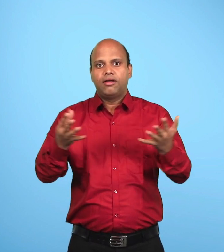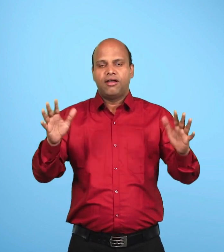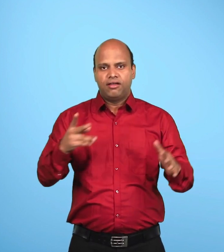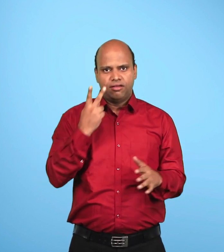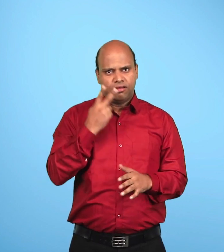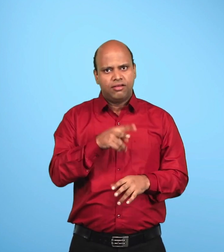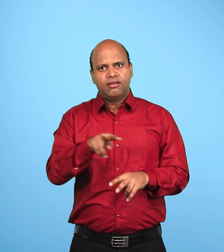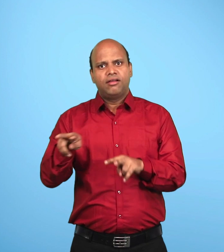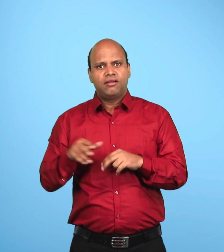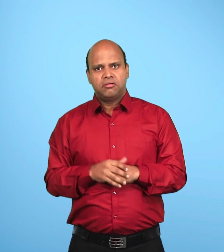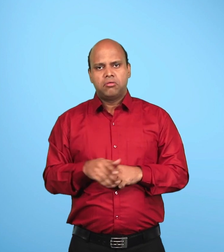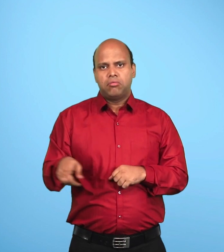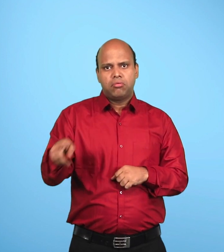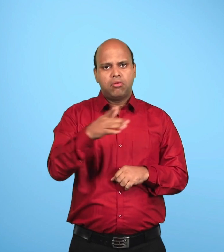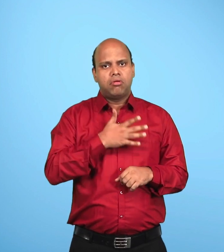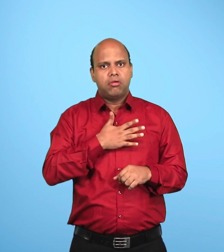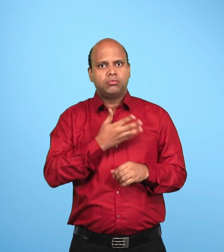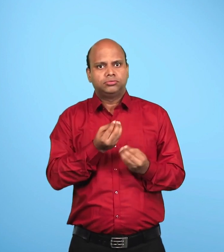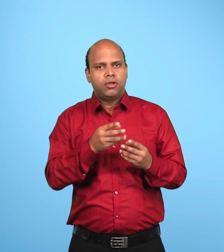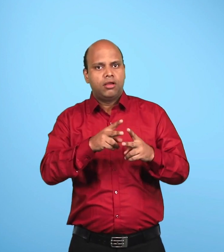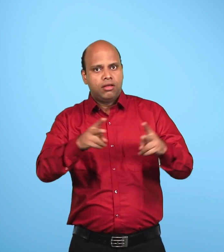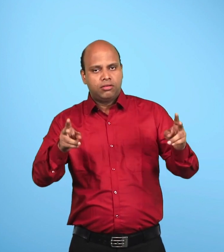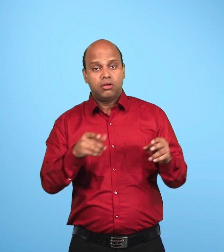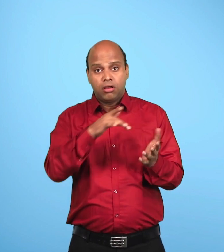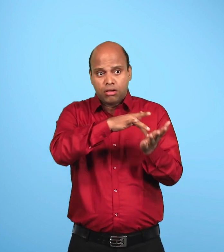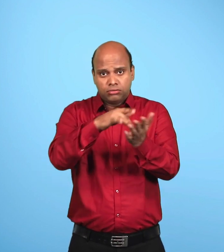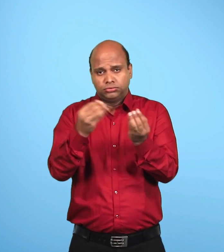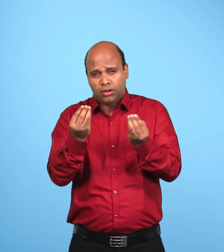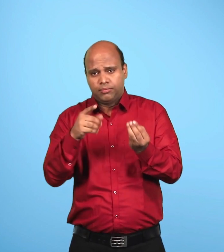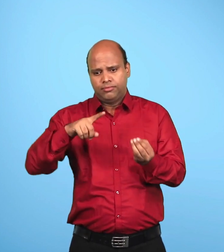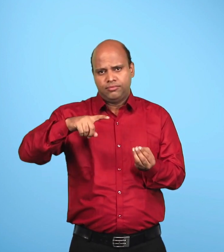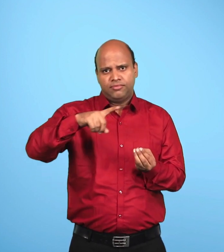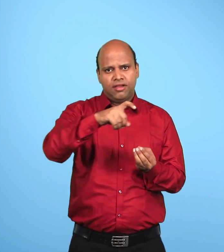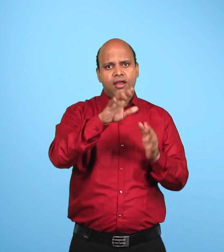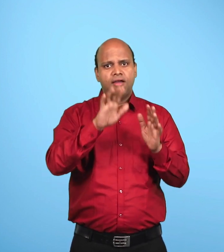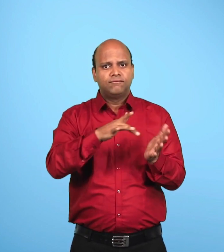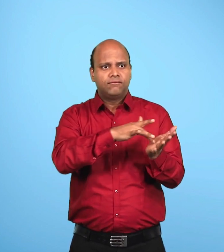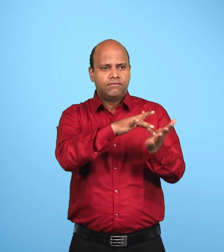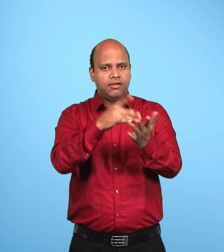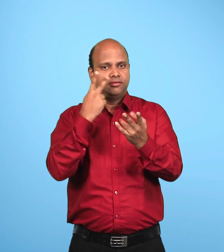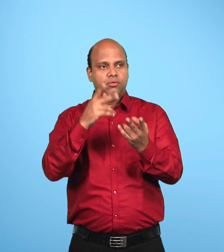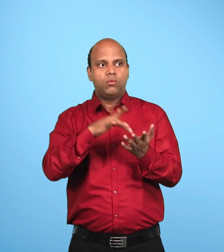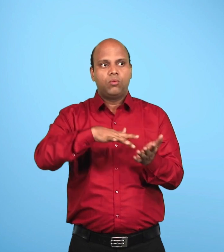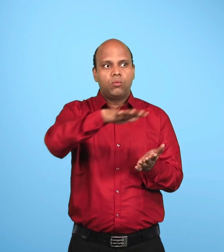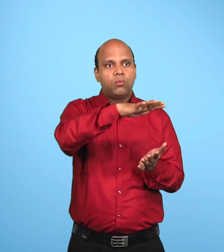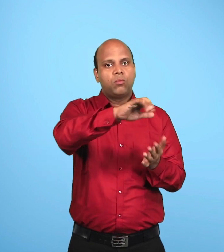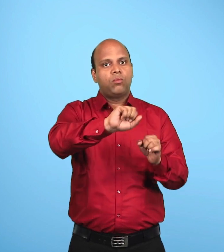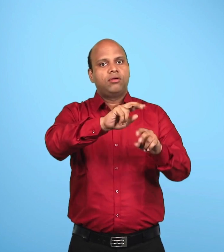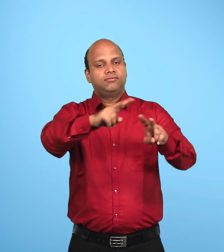at the sea. And then there did seem to be some creatures like ants that were present in all these